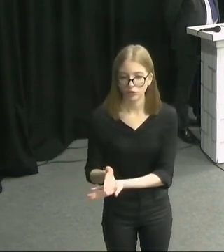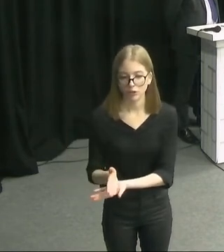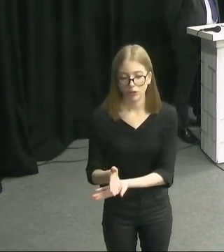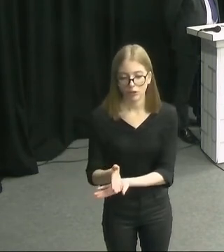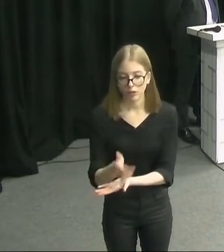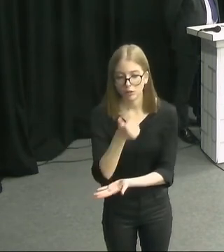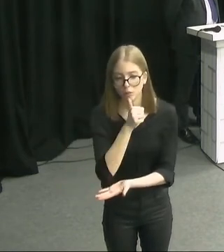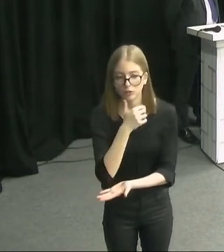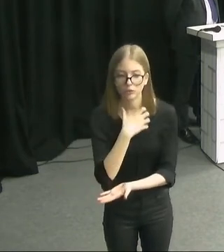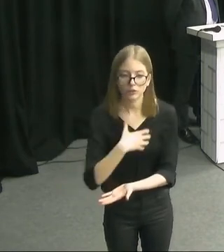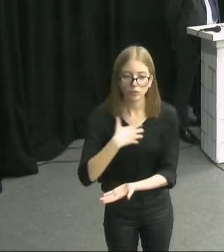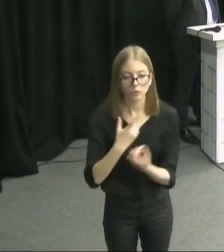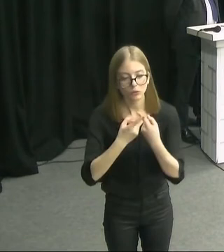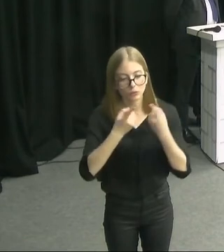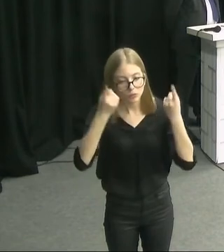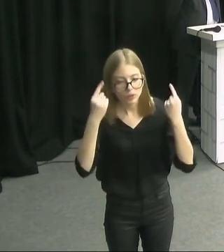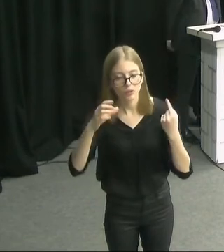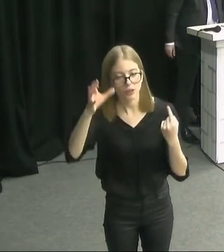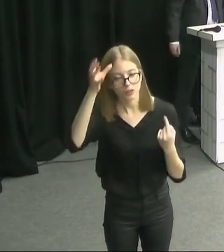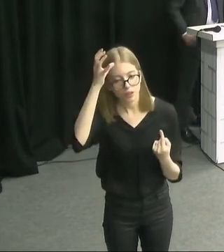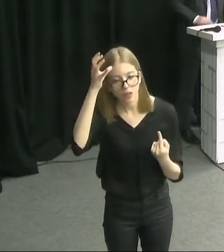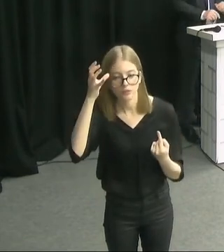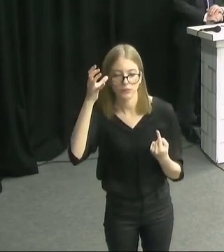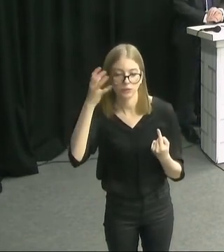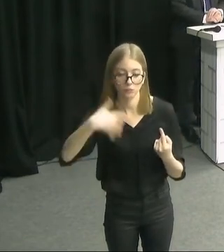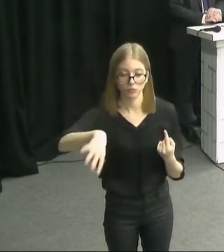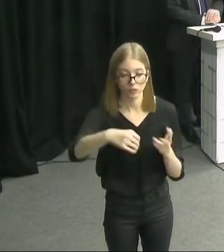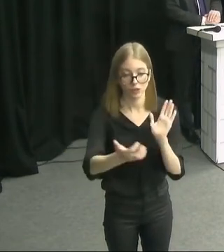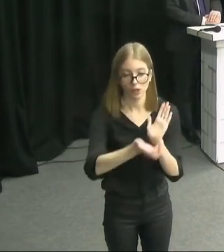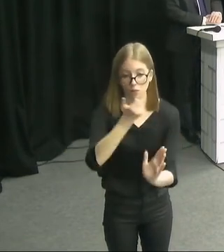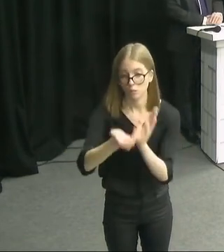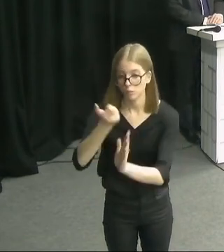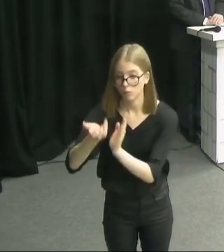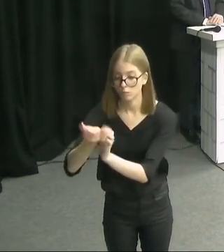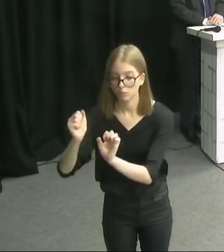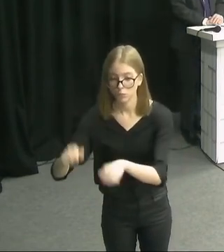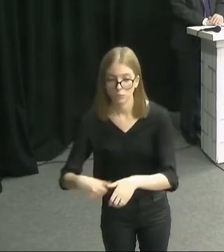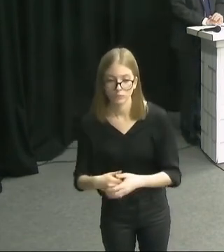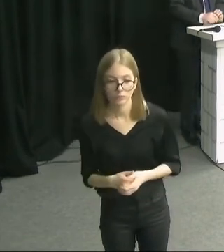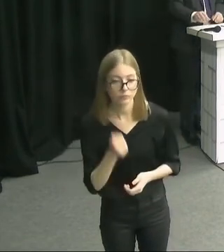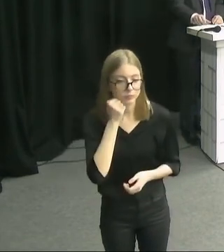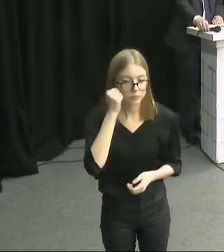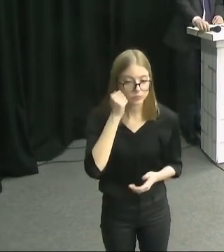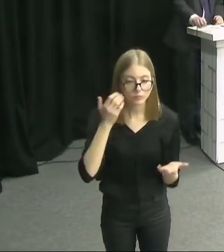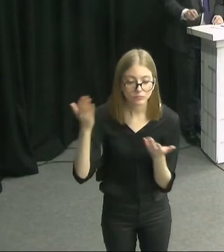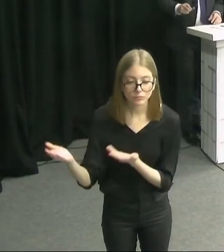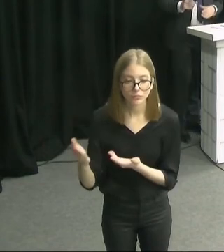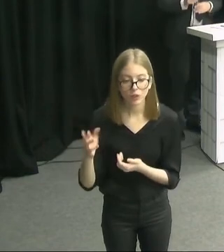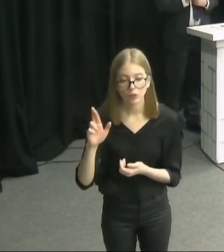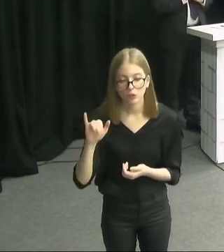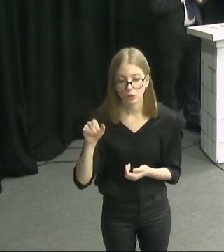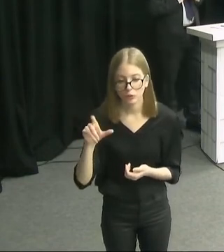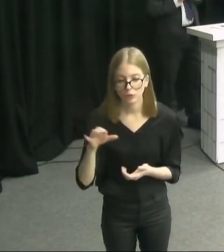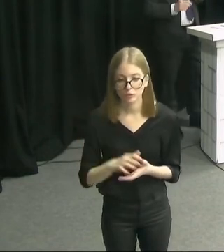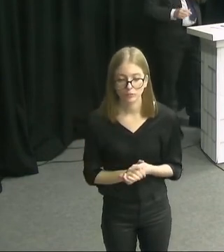resources where we can achieve our constitutional goals, which are to ensure university